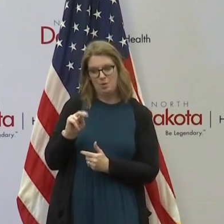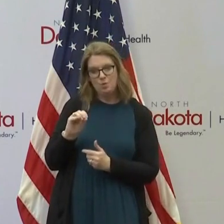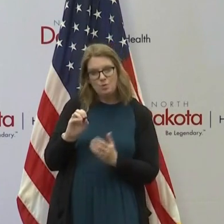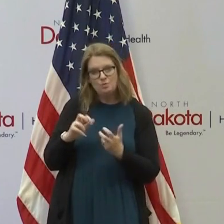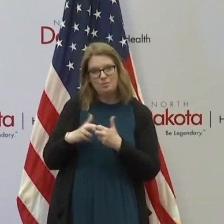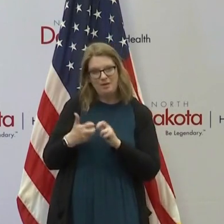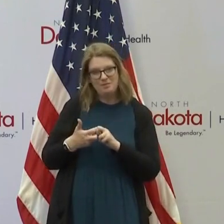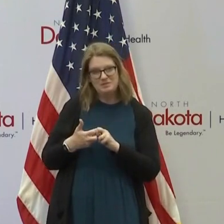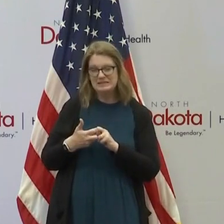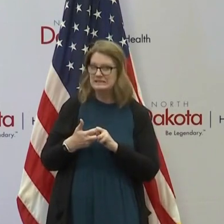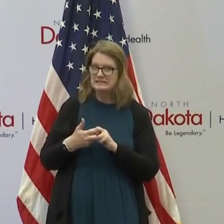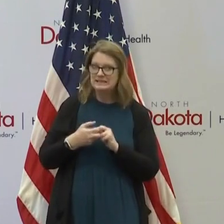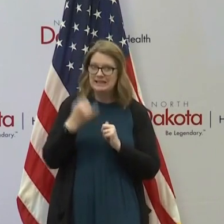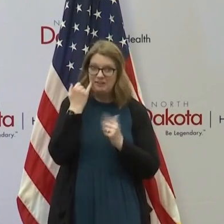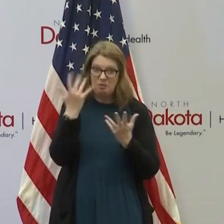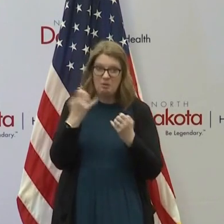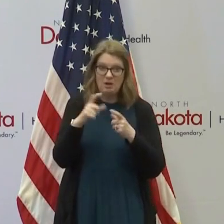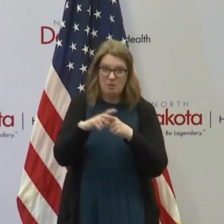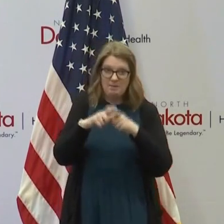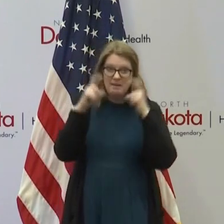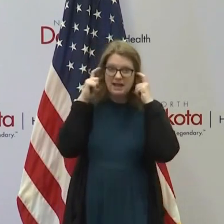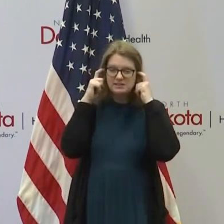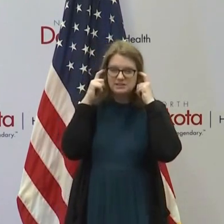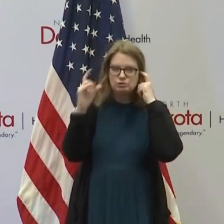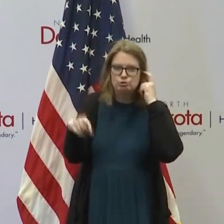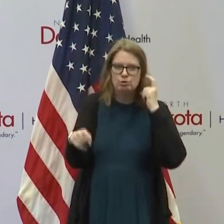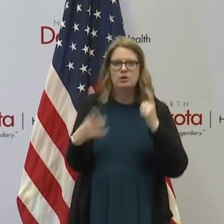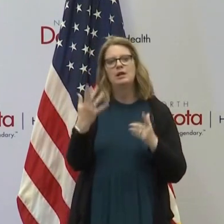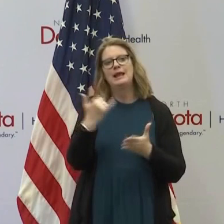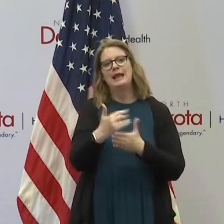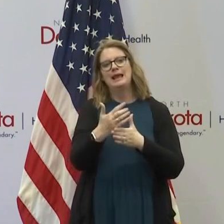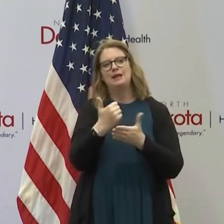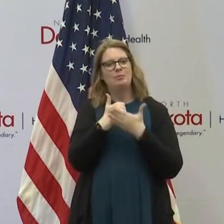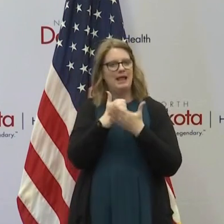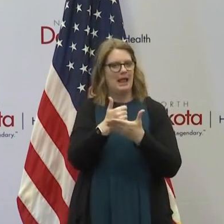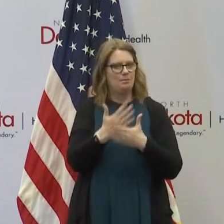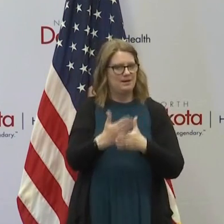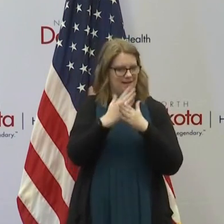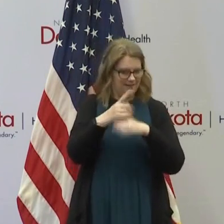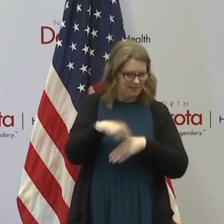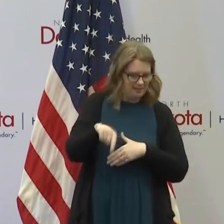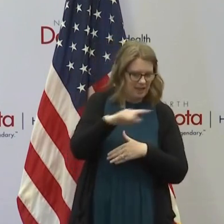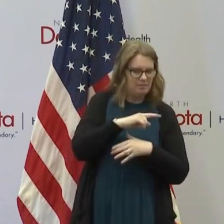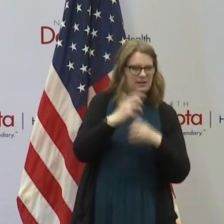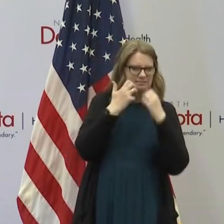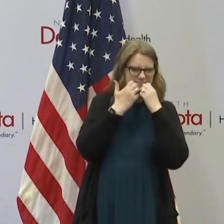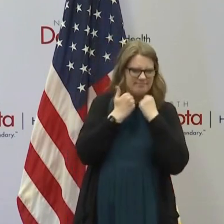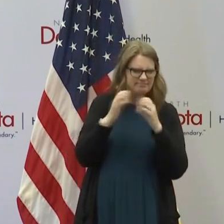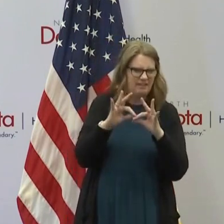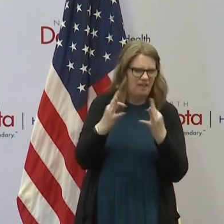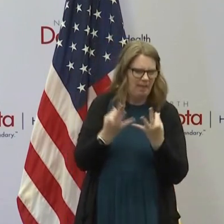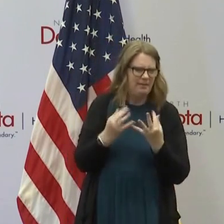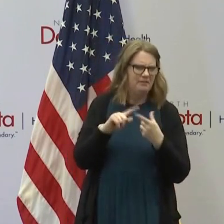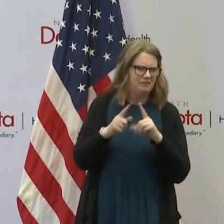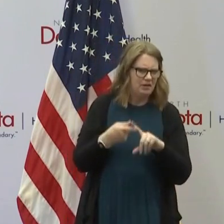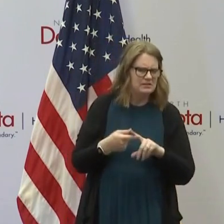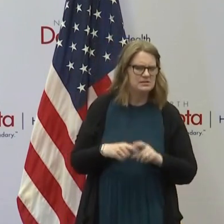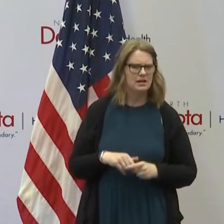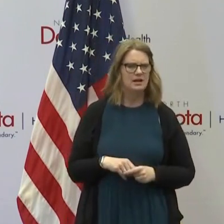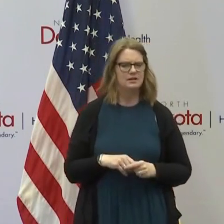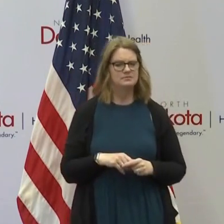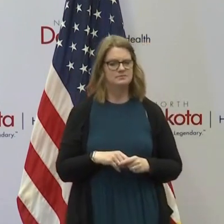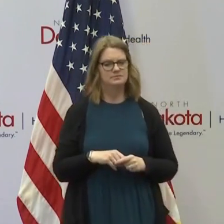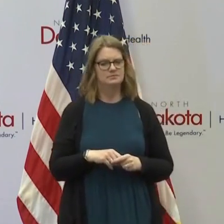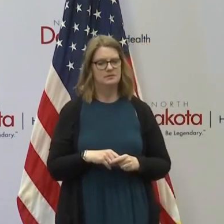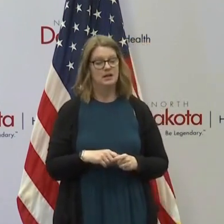people want to wear masks, they should wear masks because it will help protect them and their loved ones. And I think I'm worried